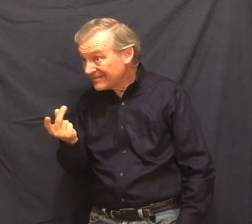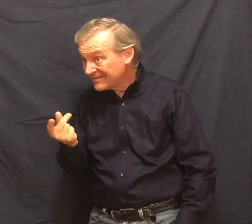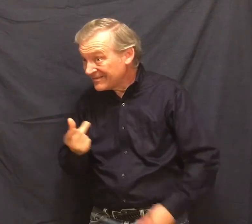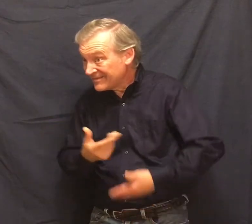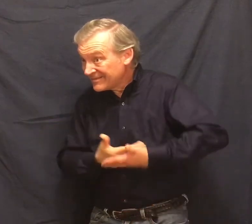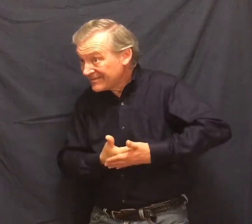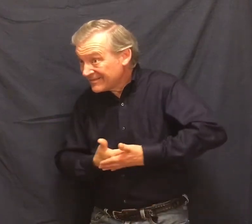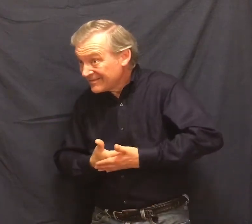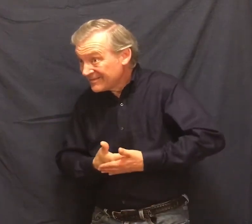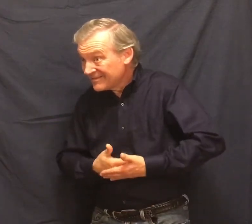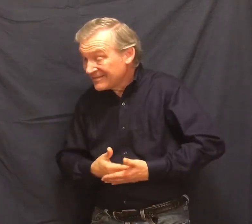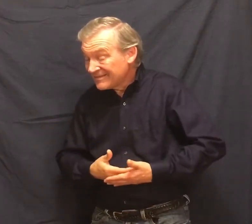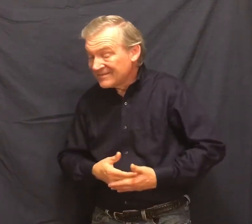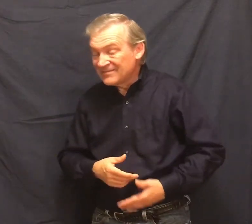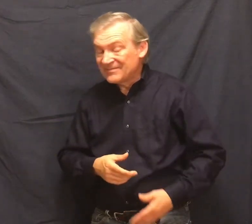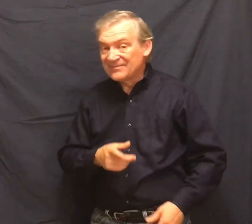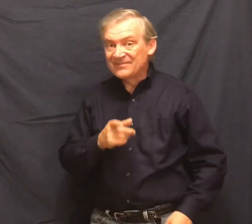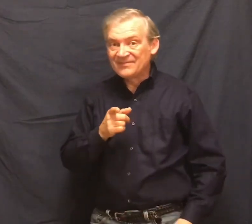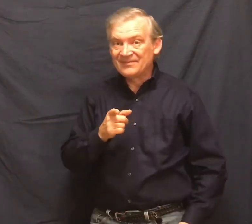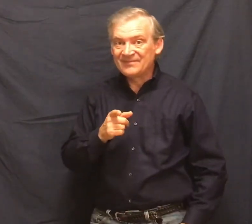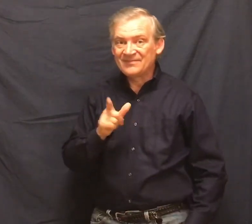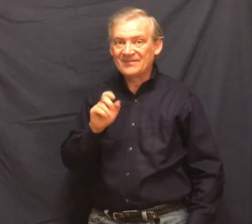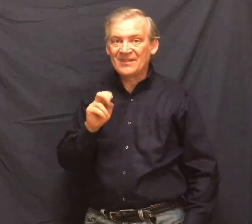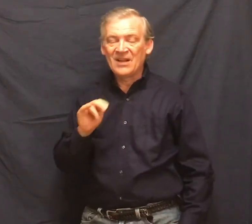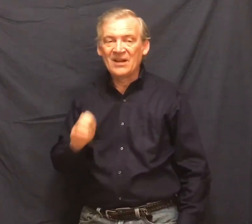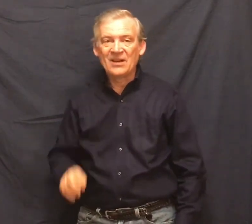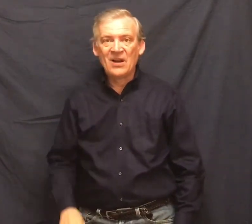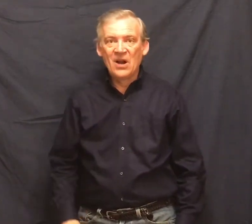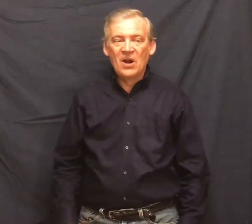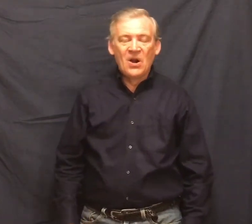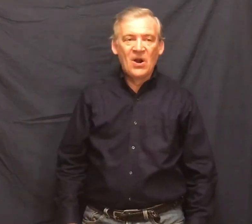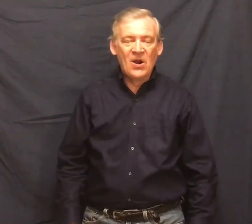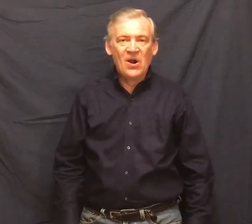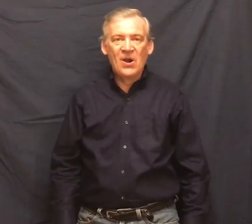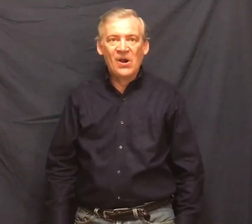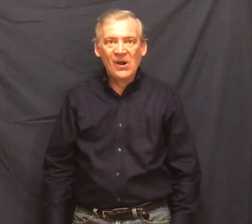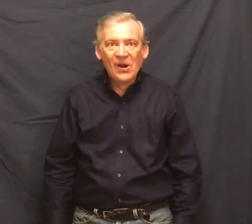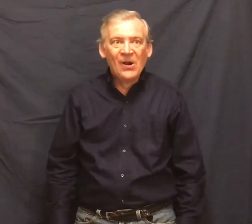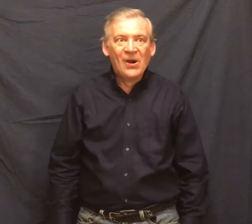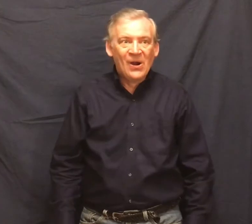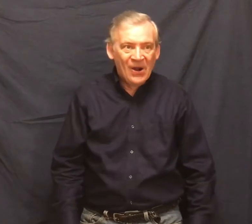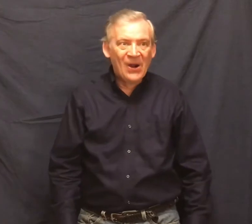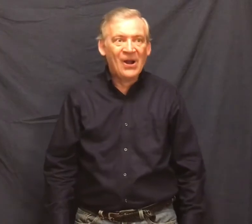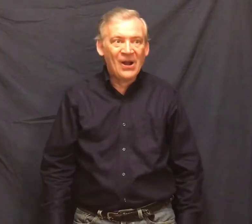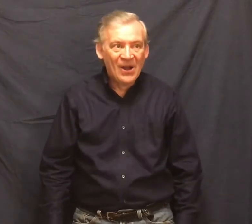Lenny said breathlessly, "He's brown and white just like I wanted."